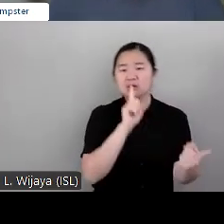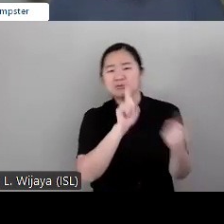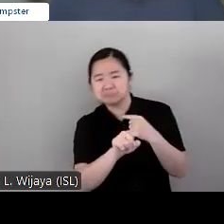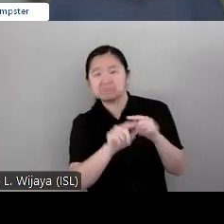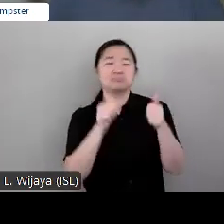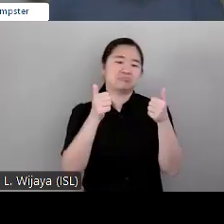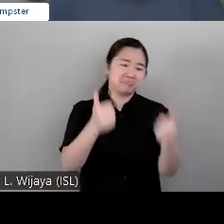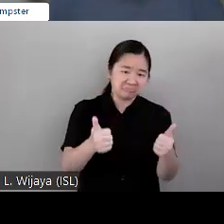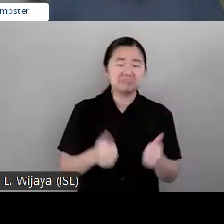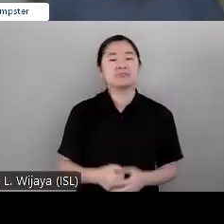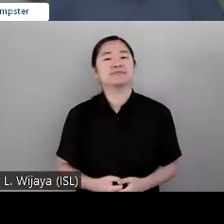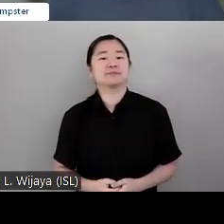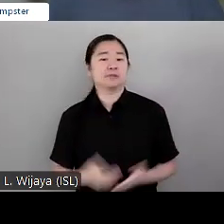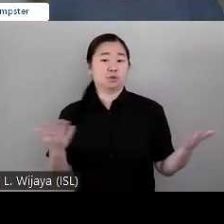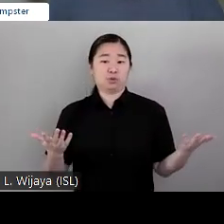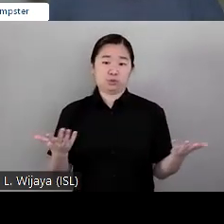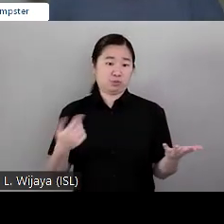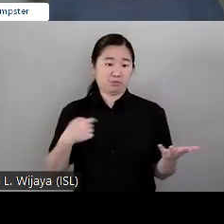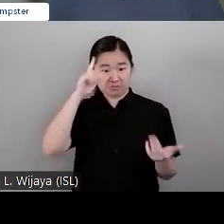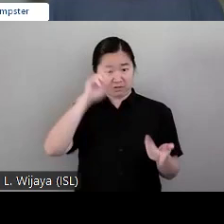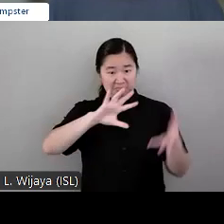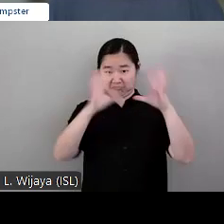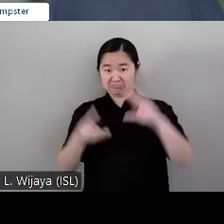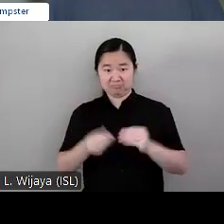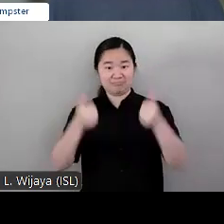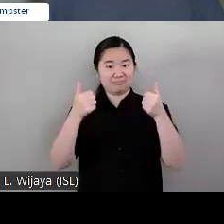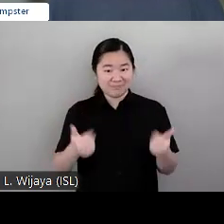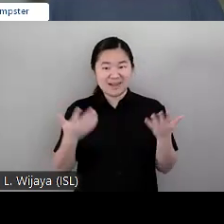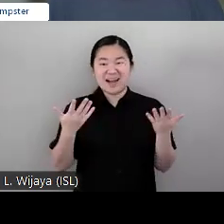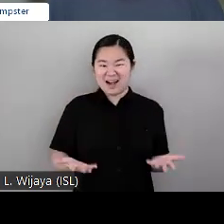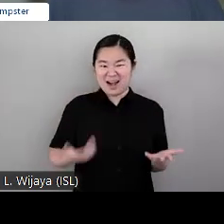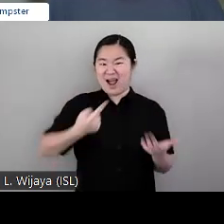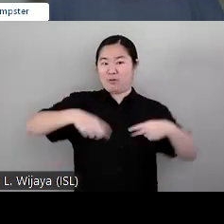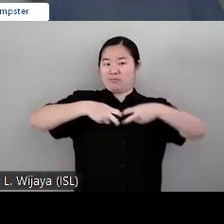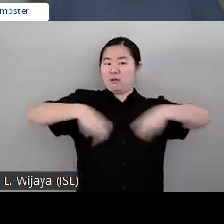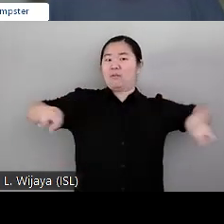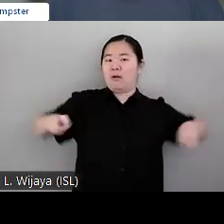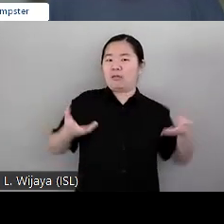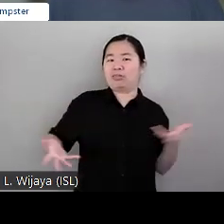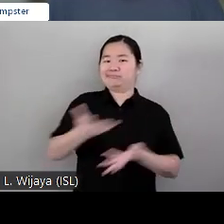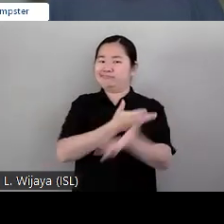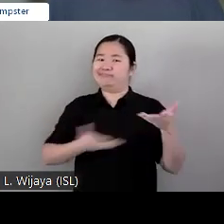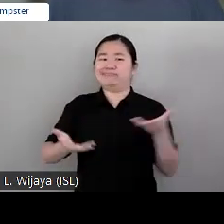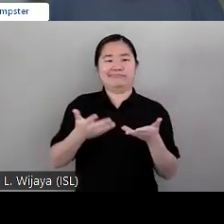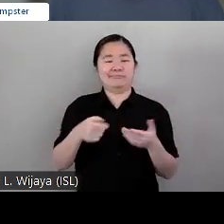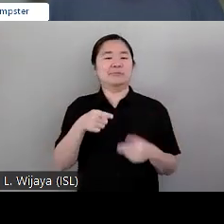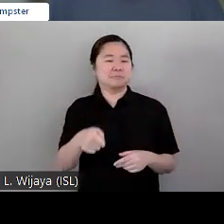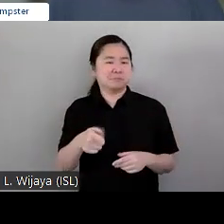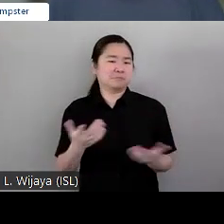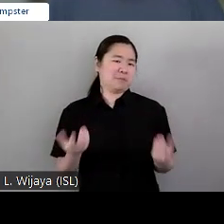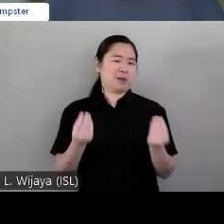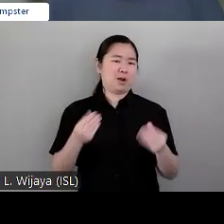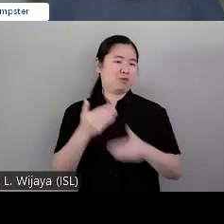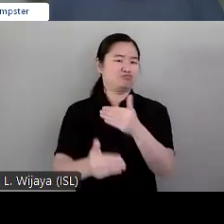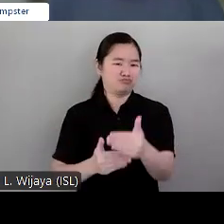flagship disability inclusion initiative, and it's led by Sightsavers and the International